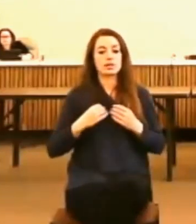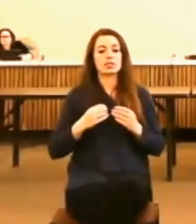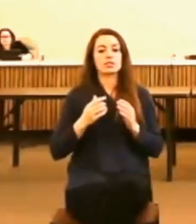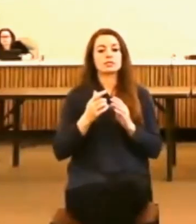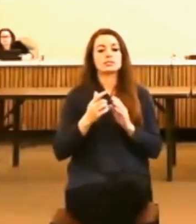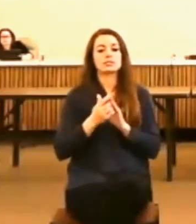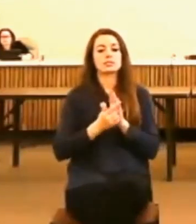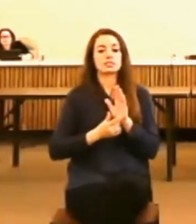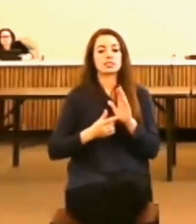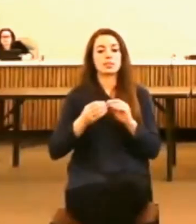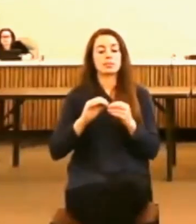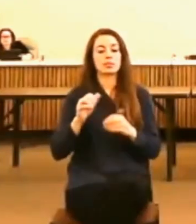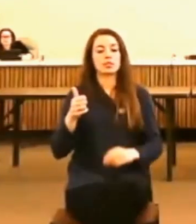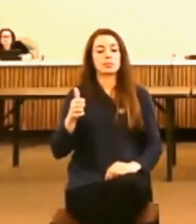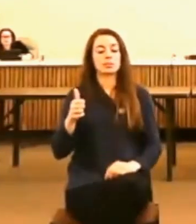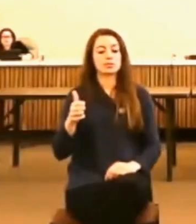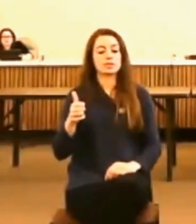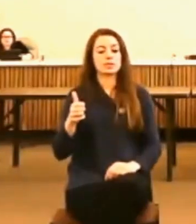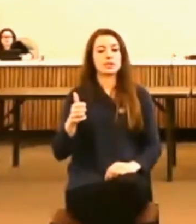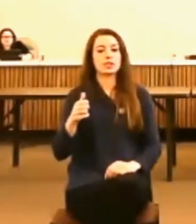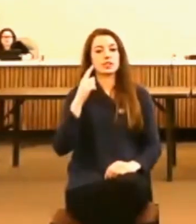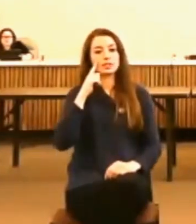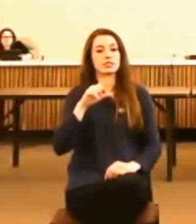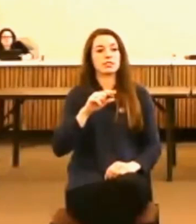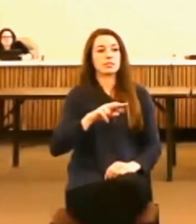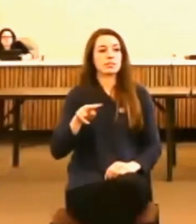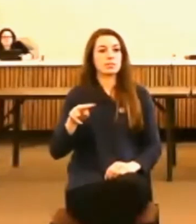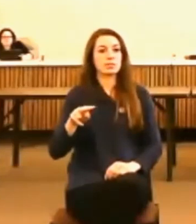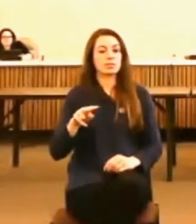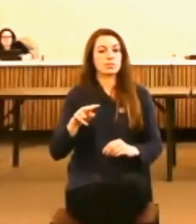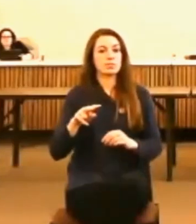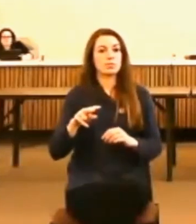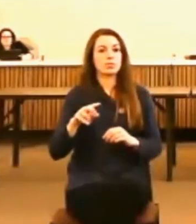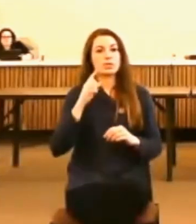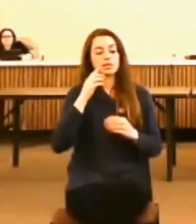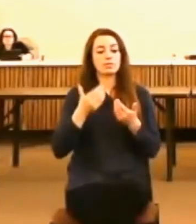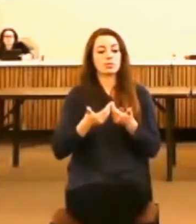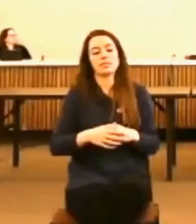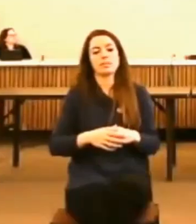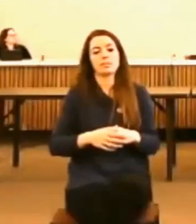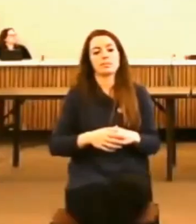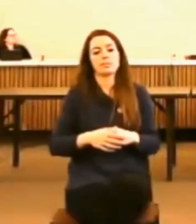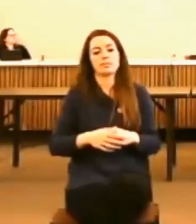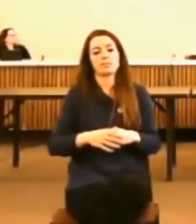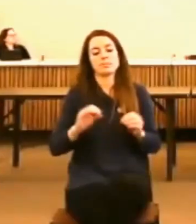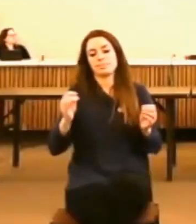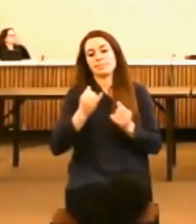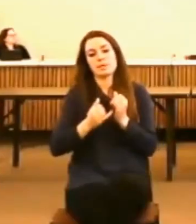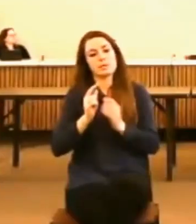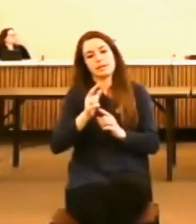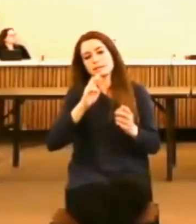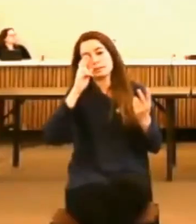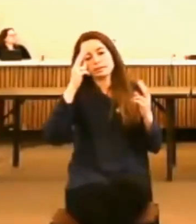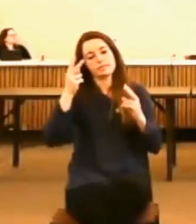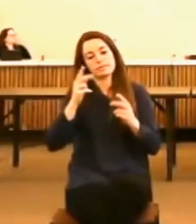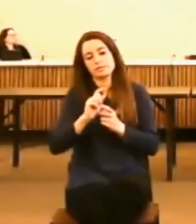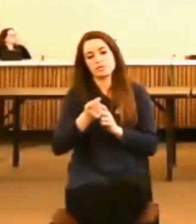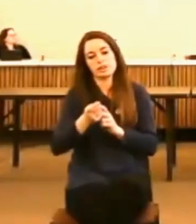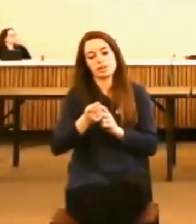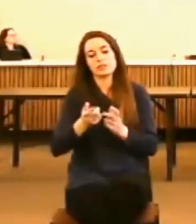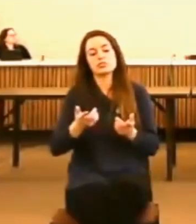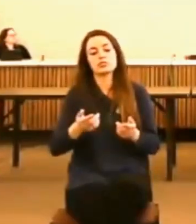point to genes related to DNA repair processes in dogs exposed to such unfavorable